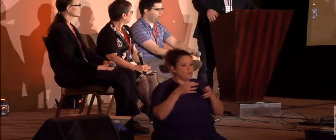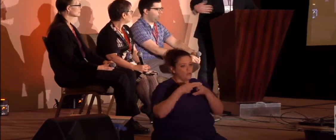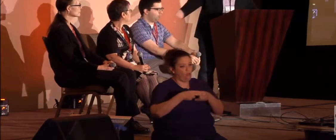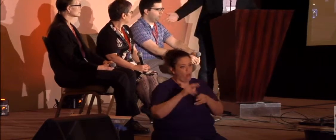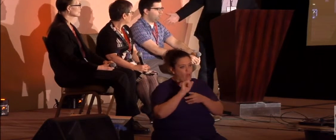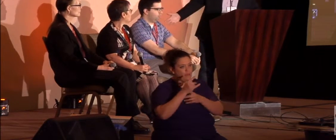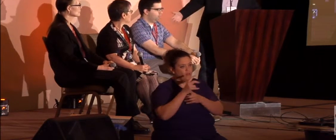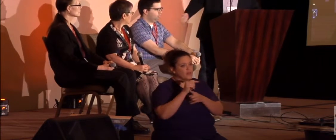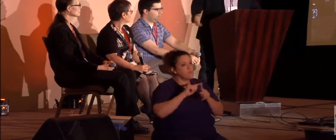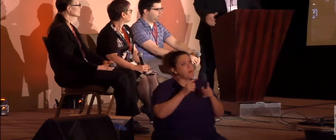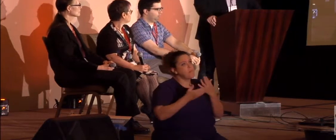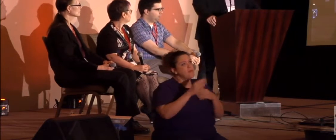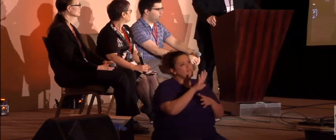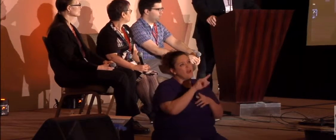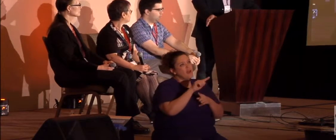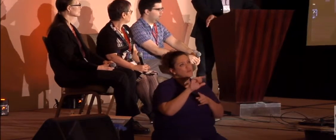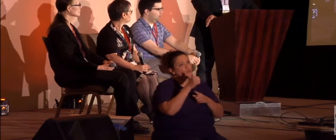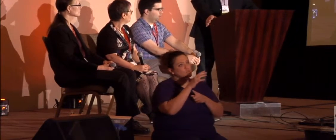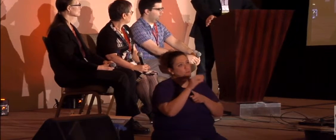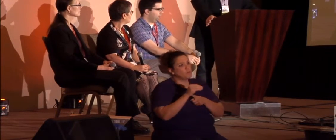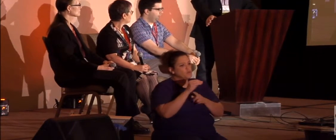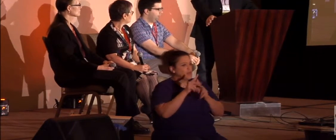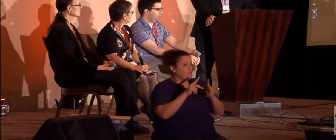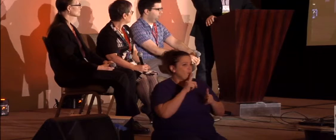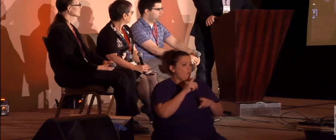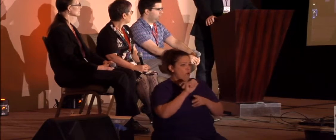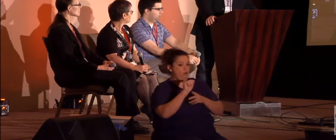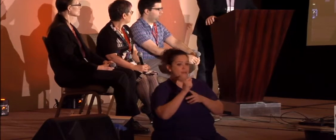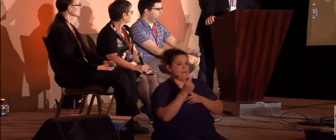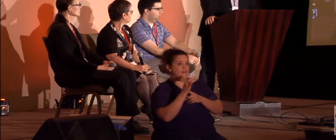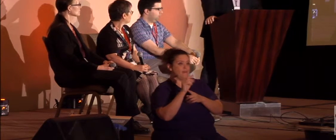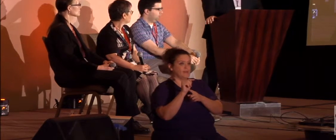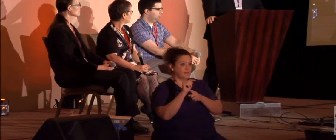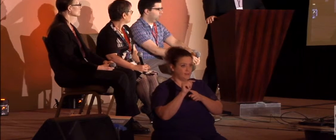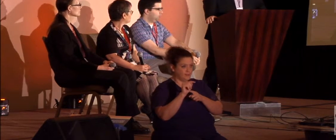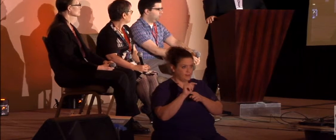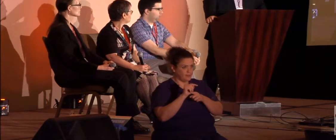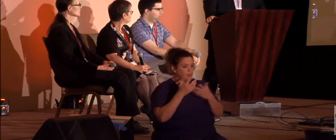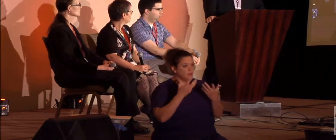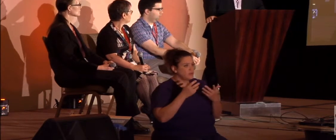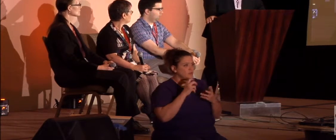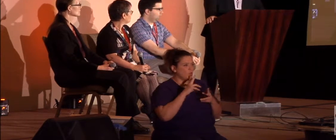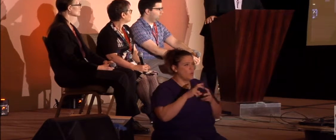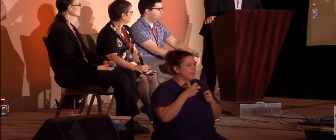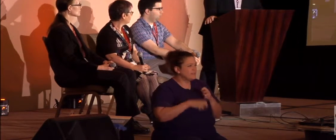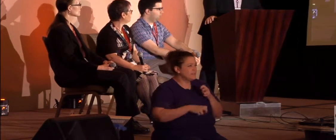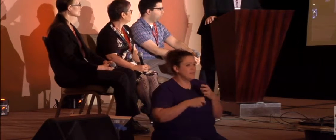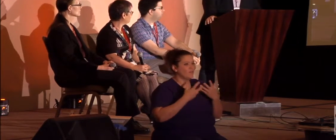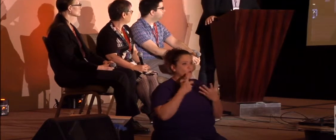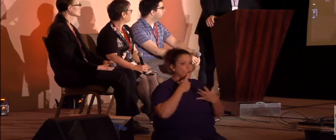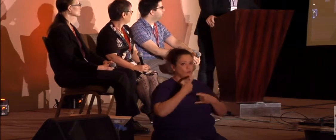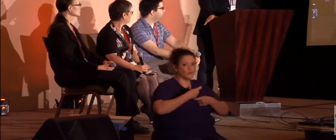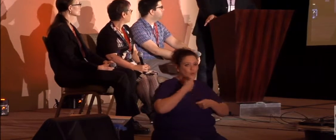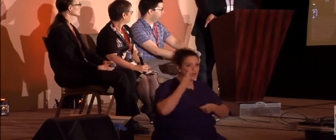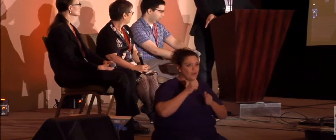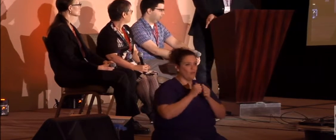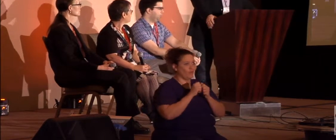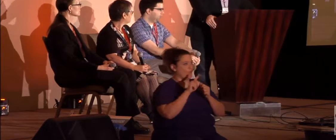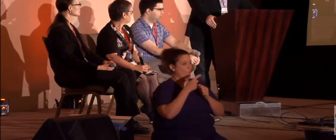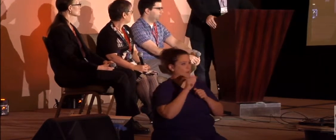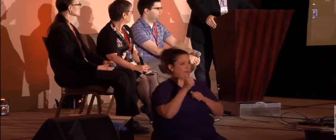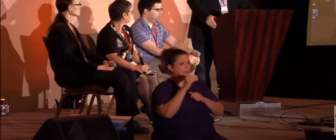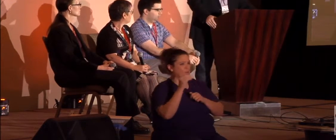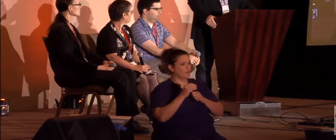if they don't use the word, 5 and 10%. So it's hard to win, to create a winning voting coalition with just